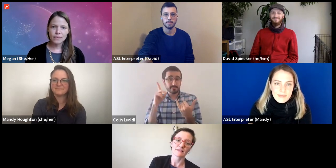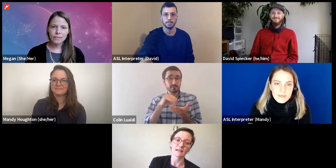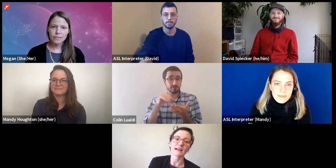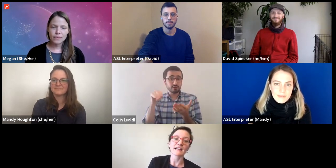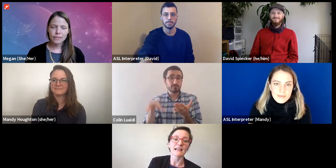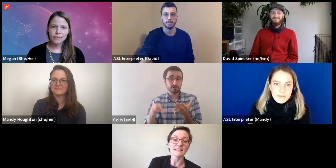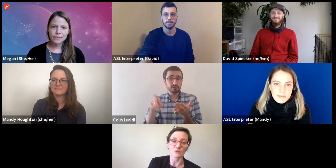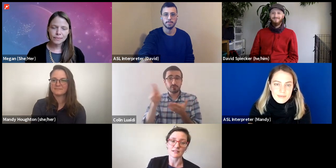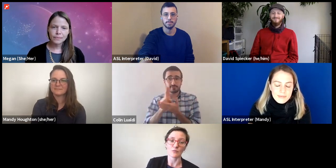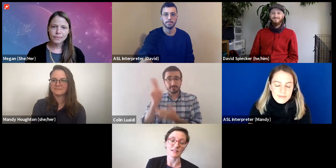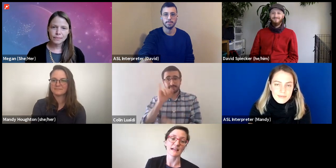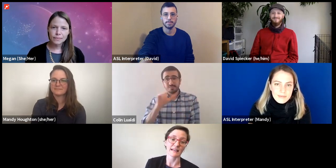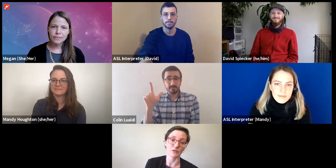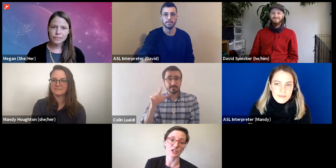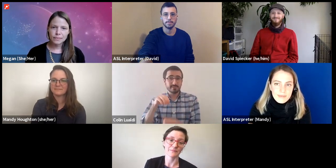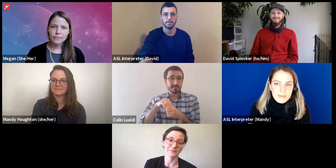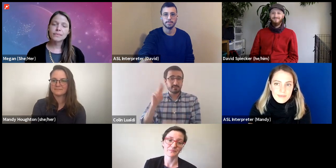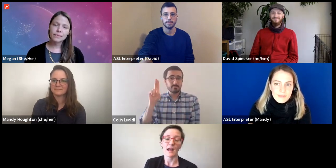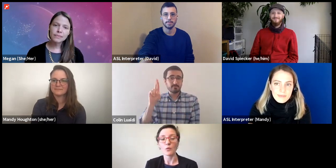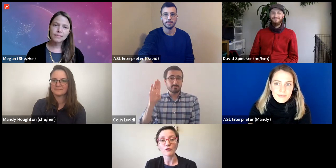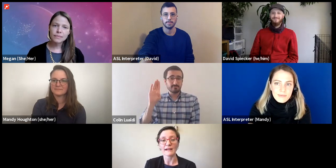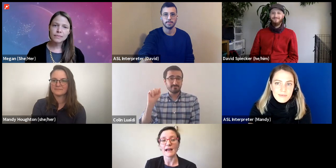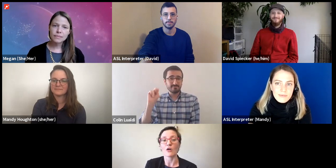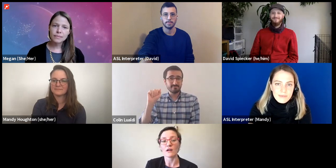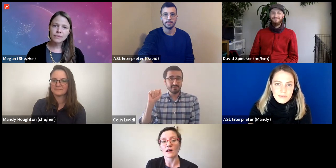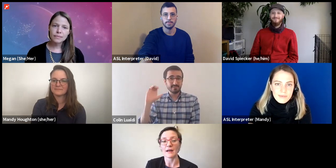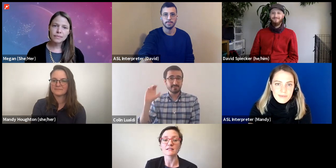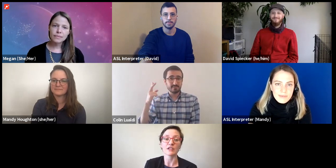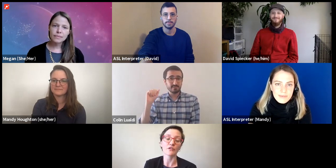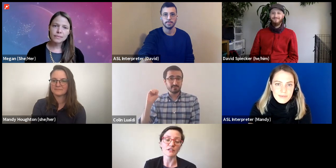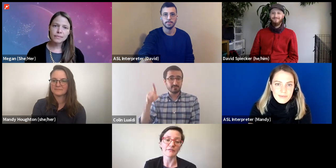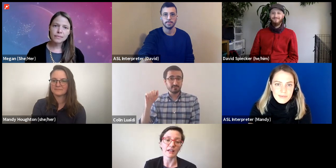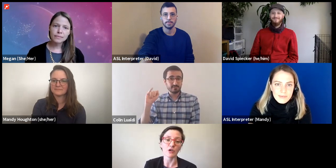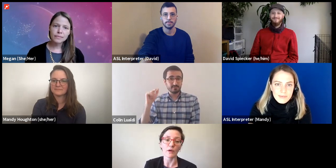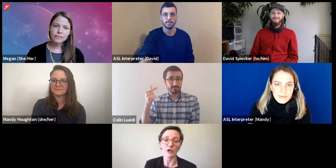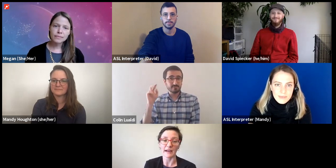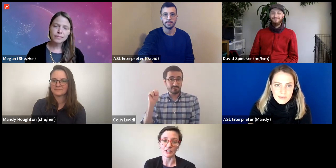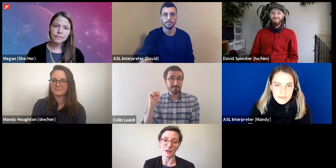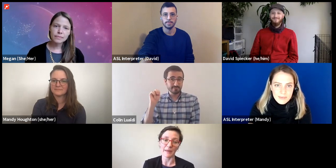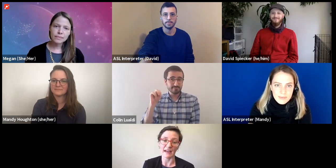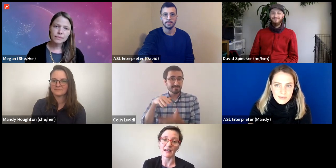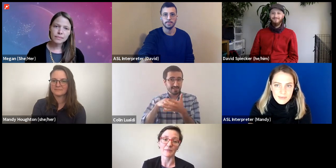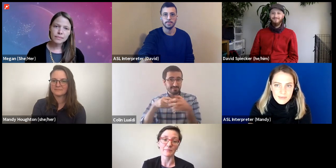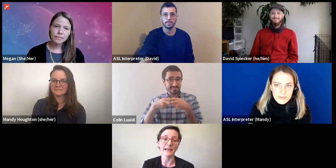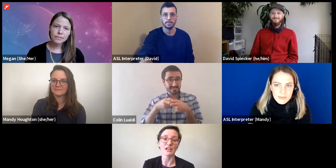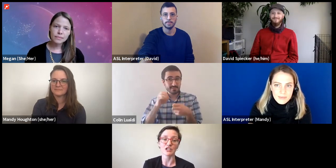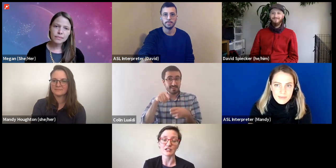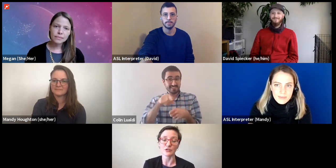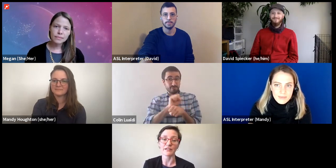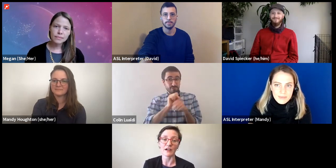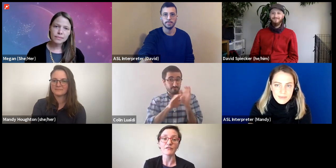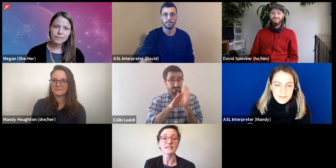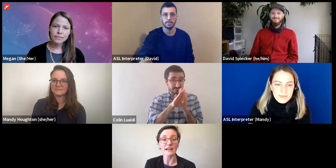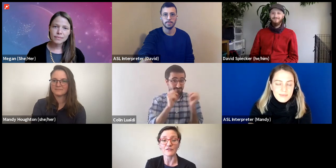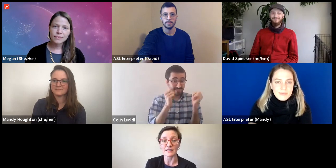can connect nicely with sign language. I work right now at the University of Illinois, Urbana-Champaign. I'm a PhD